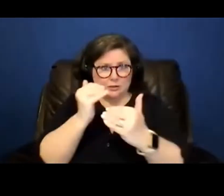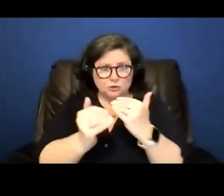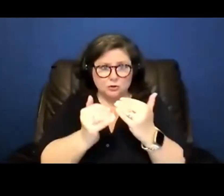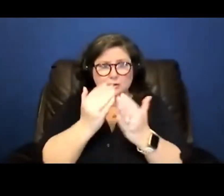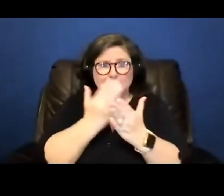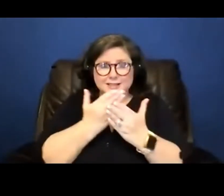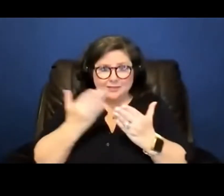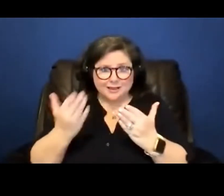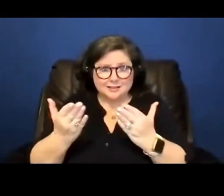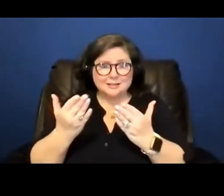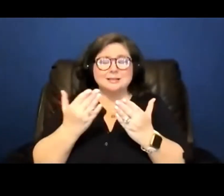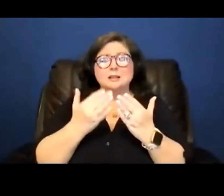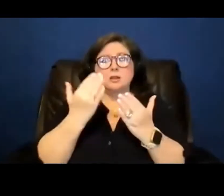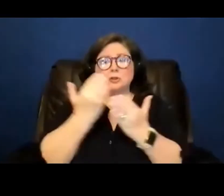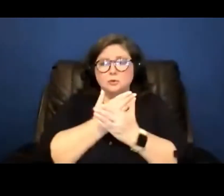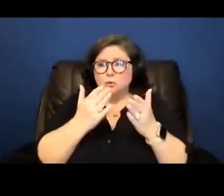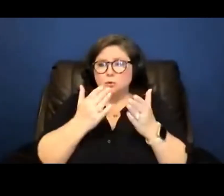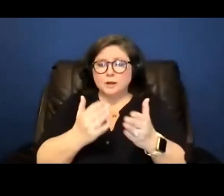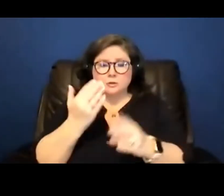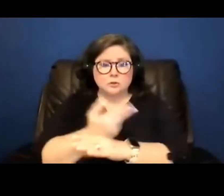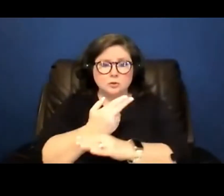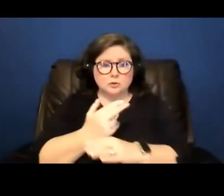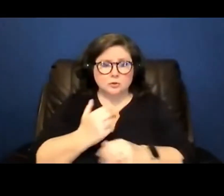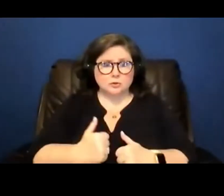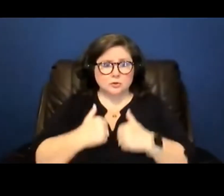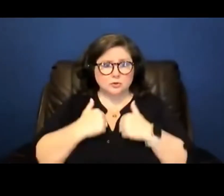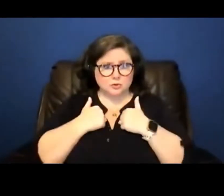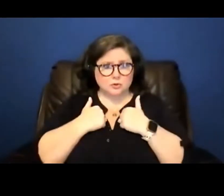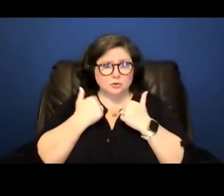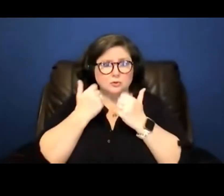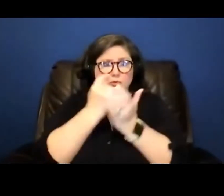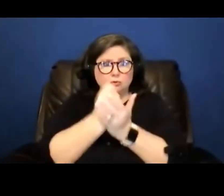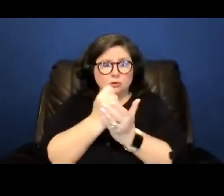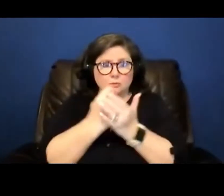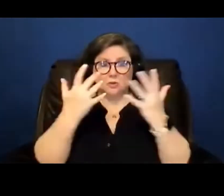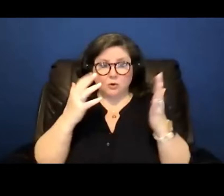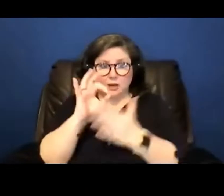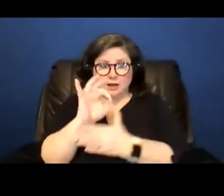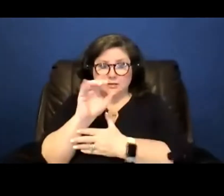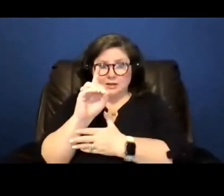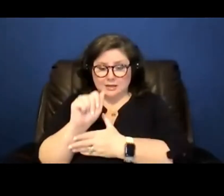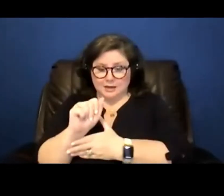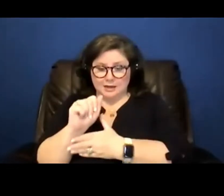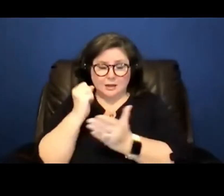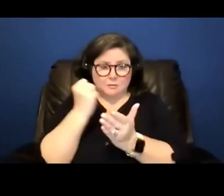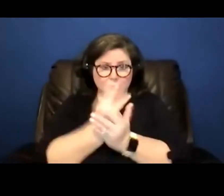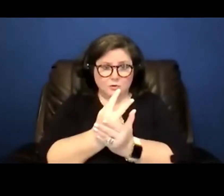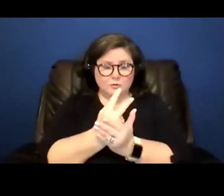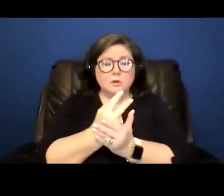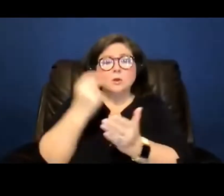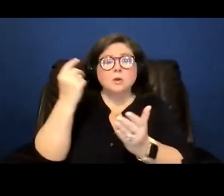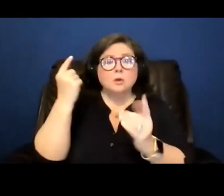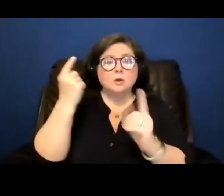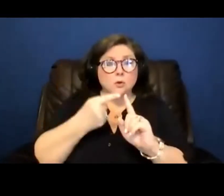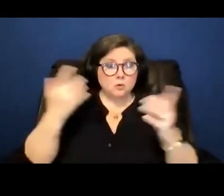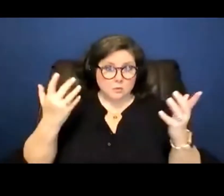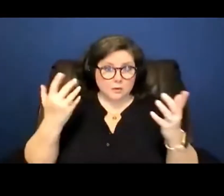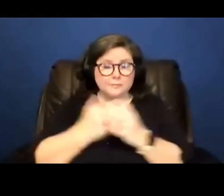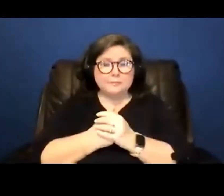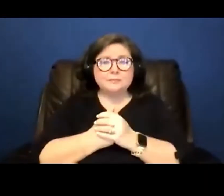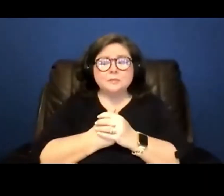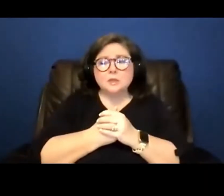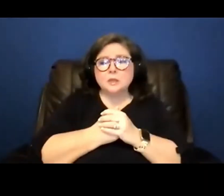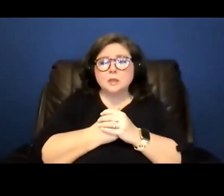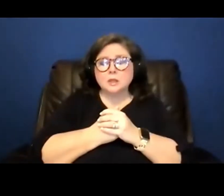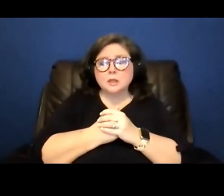new ways to use existing treatments that are already FDA approved. The goal of the clinical trial is really to